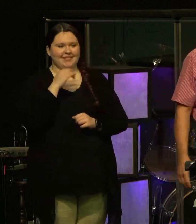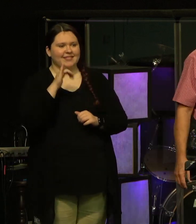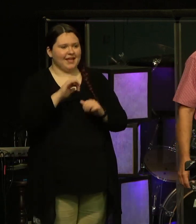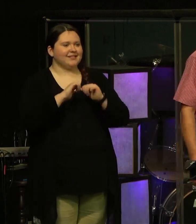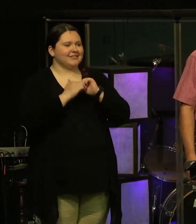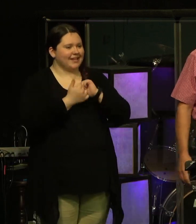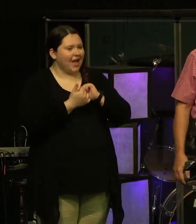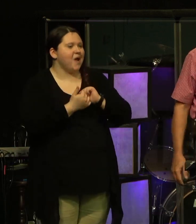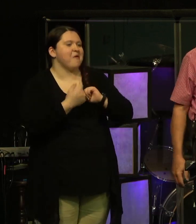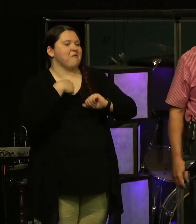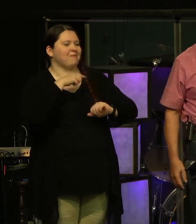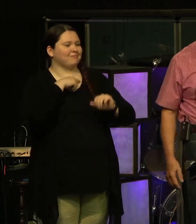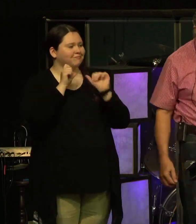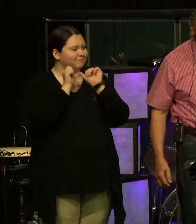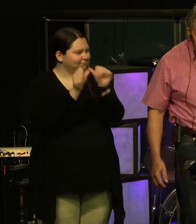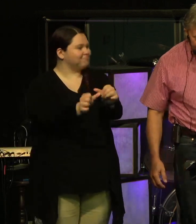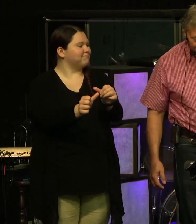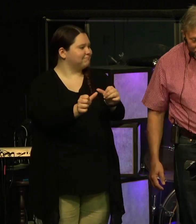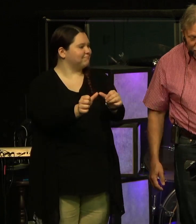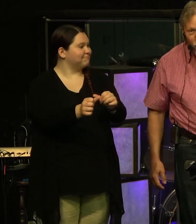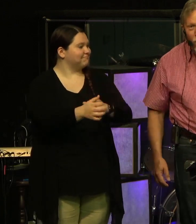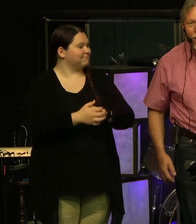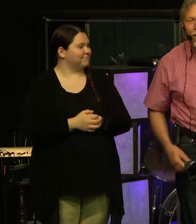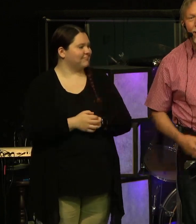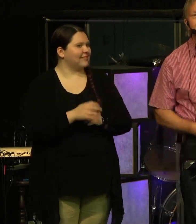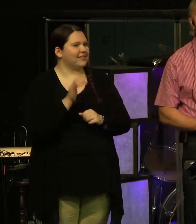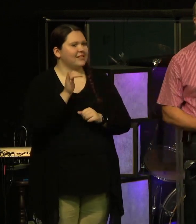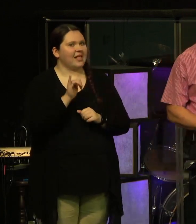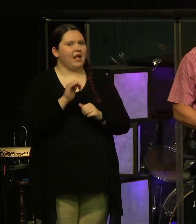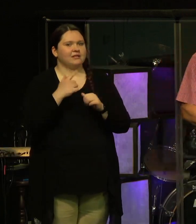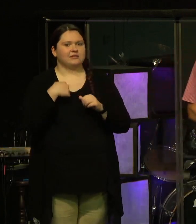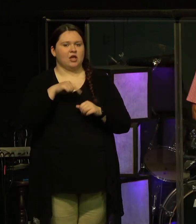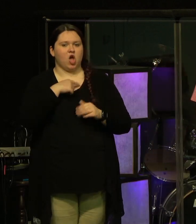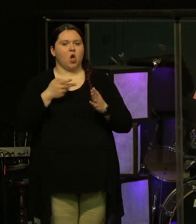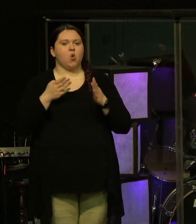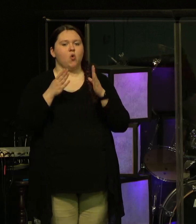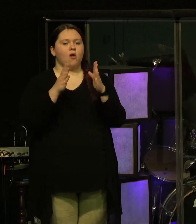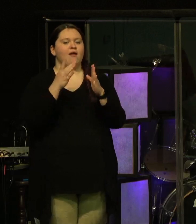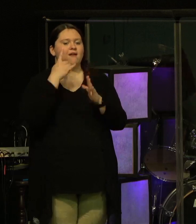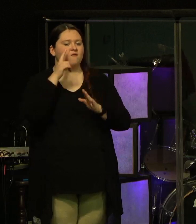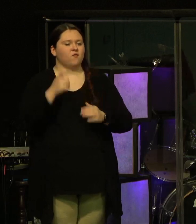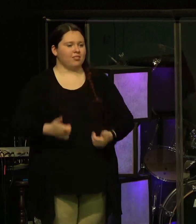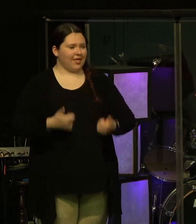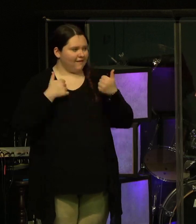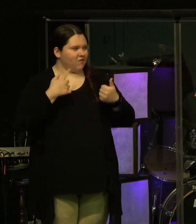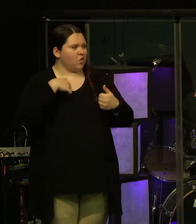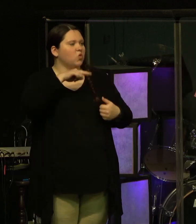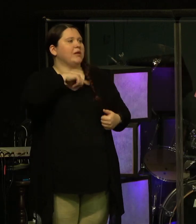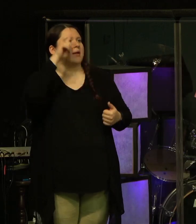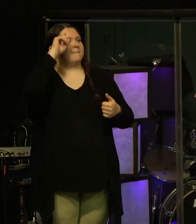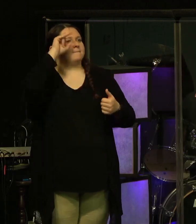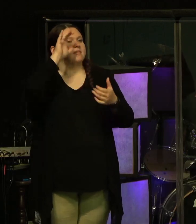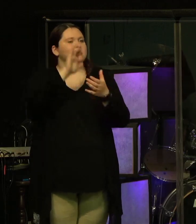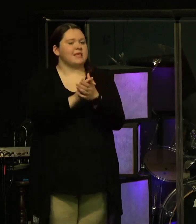roll. That's our way. We are believers.